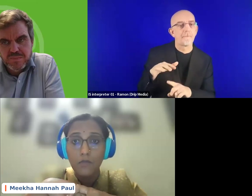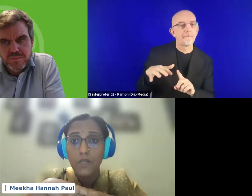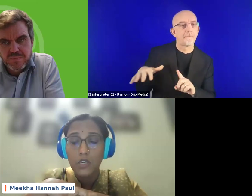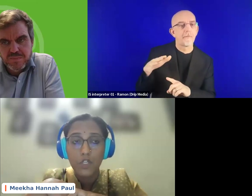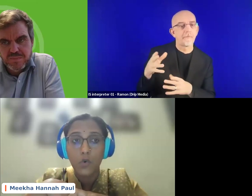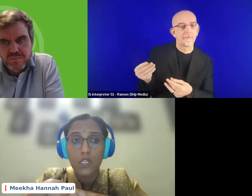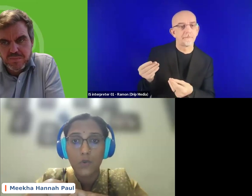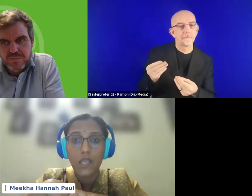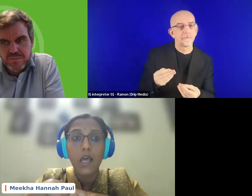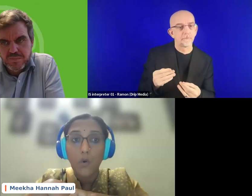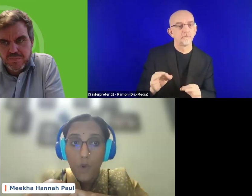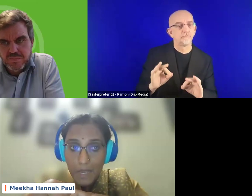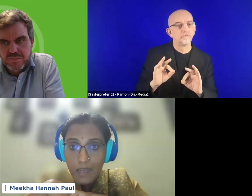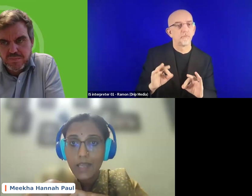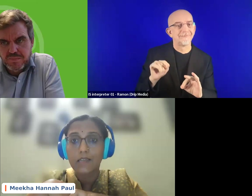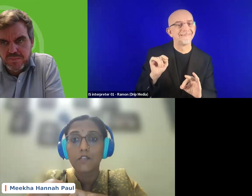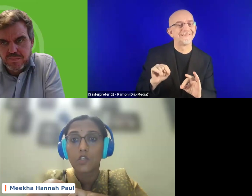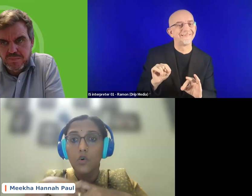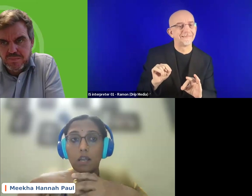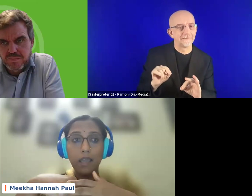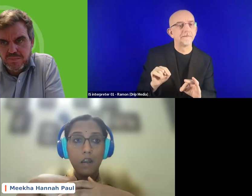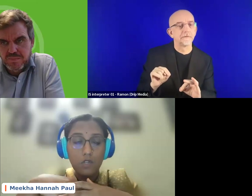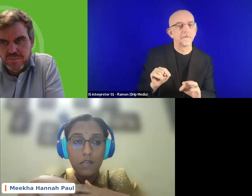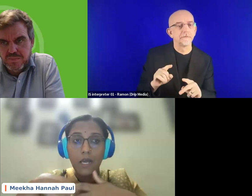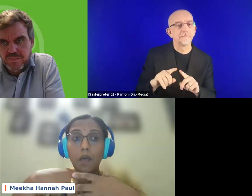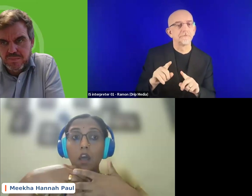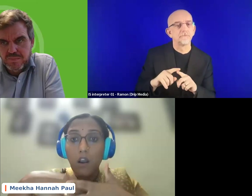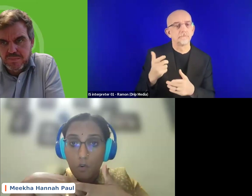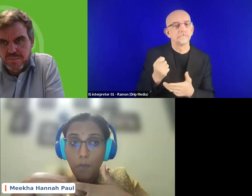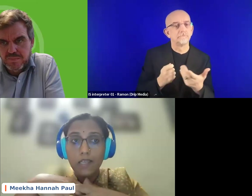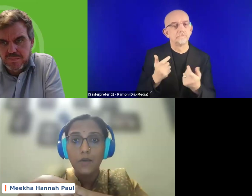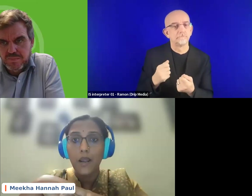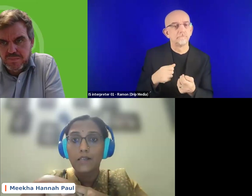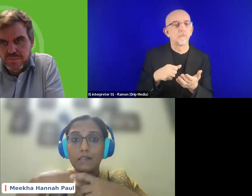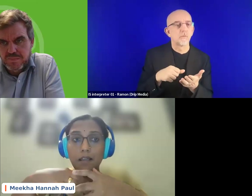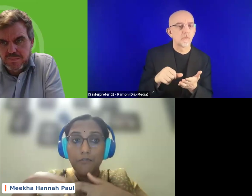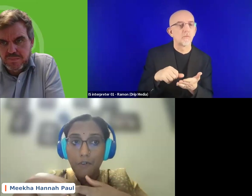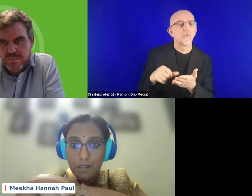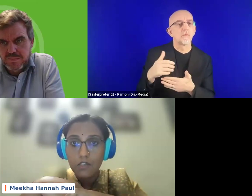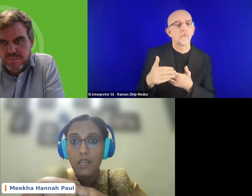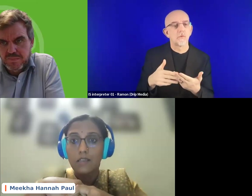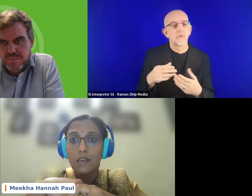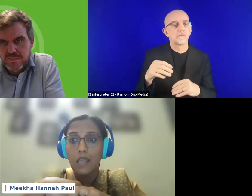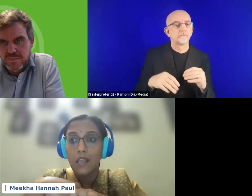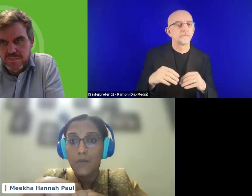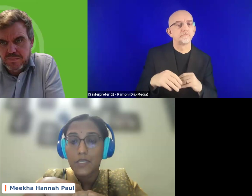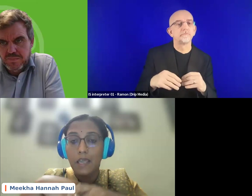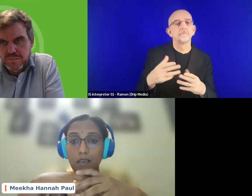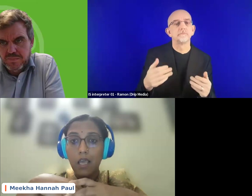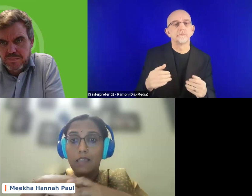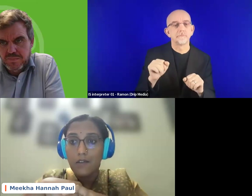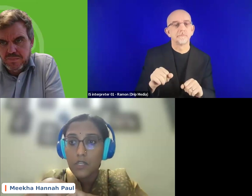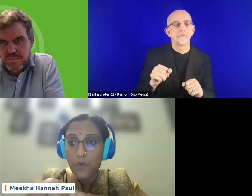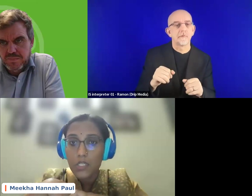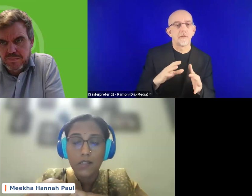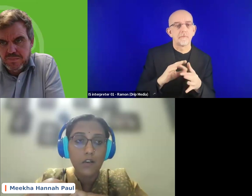Rural Livelihood Mission, which works with women collectives. So again, how to develop group enterprises and further strengthen incomes.